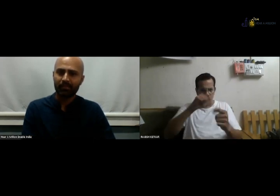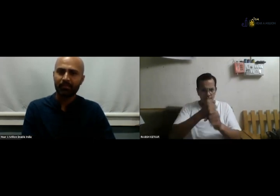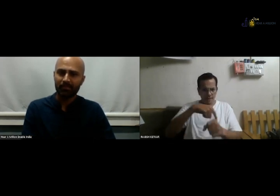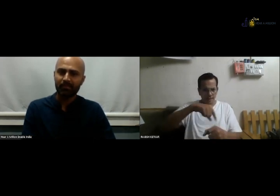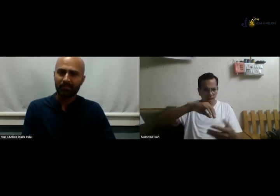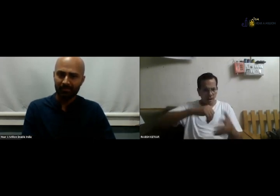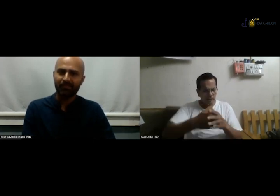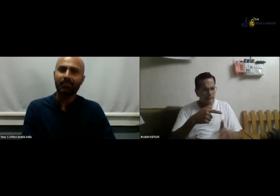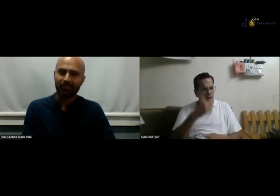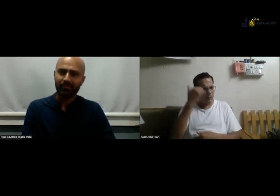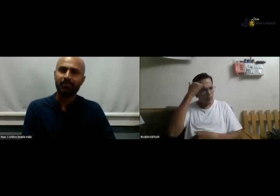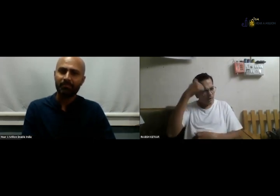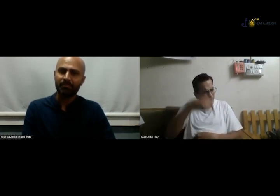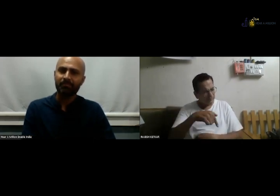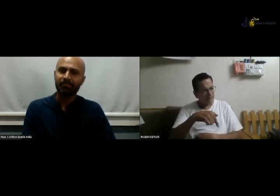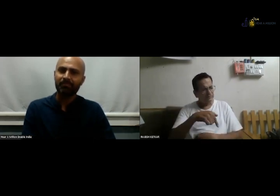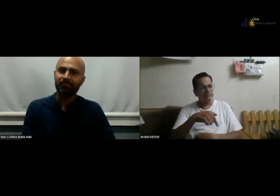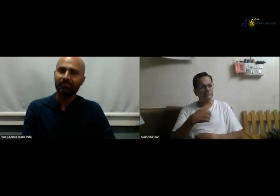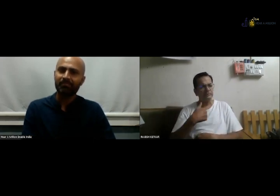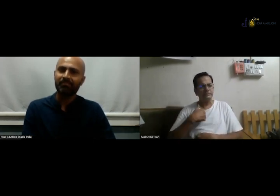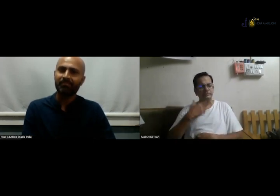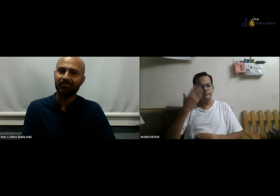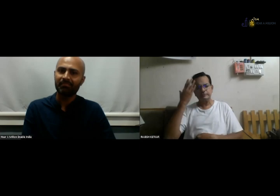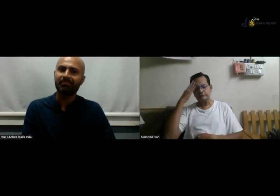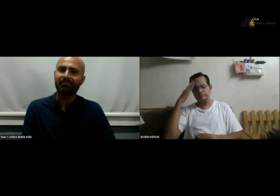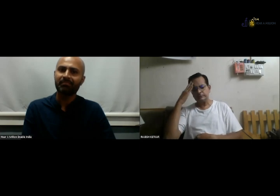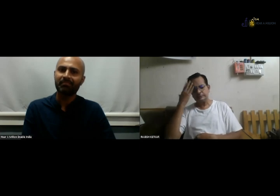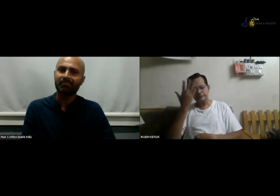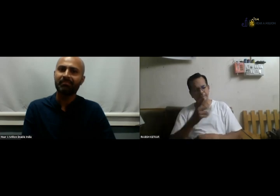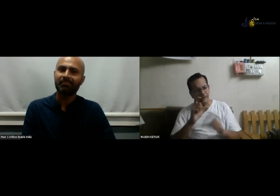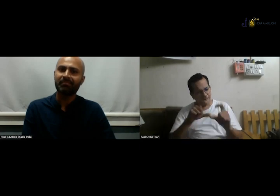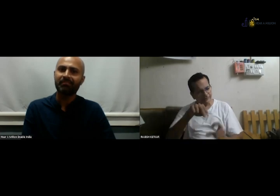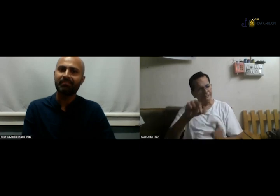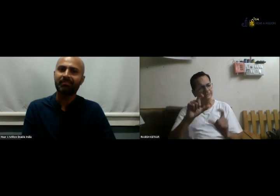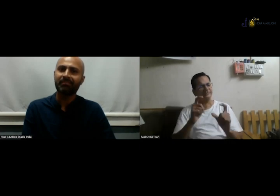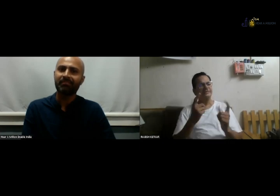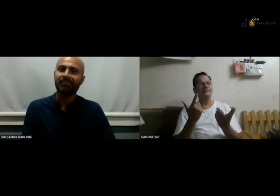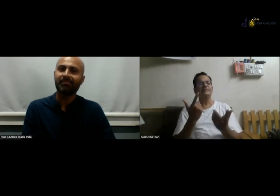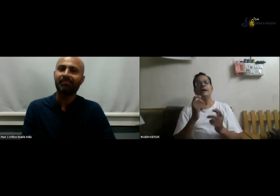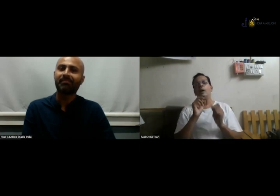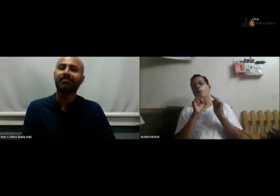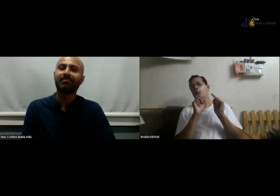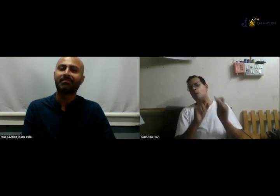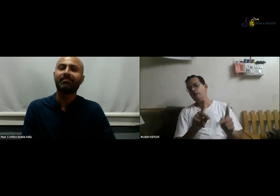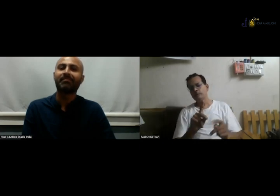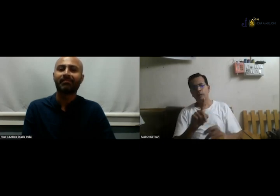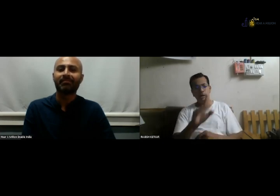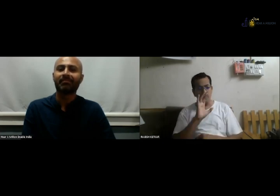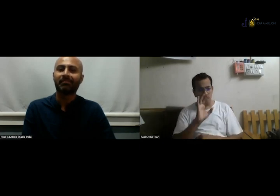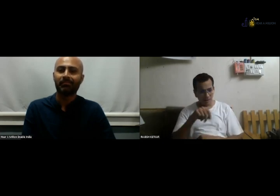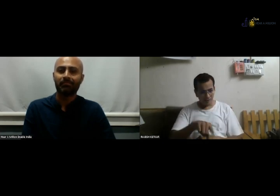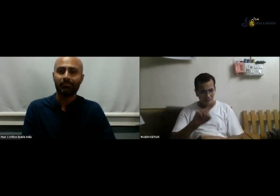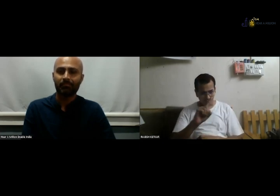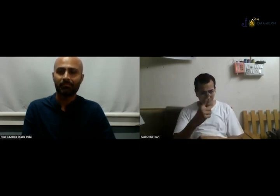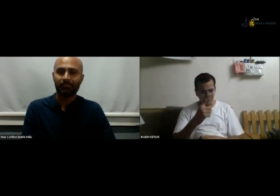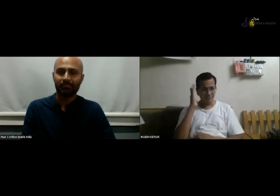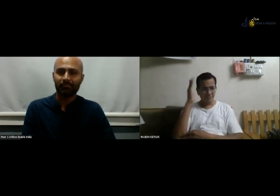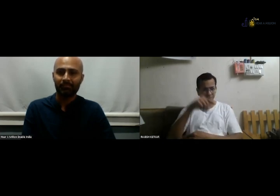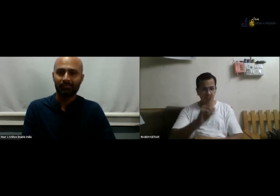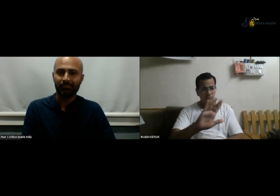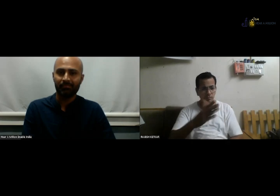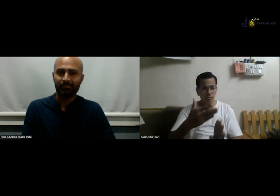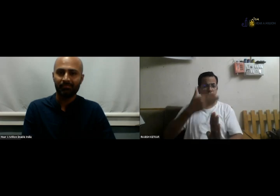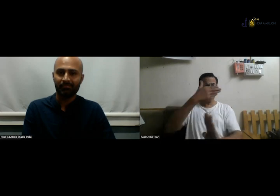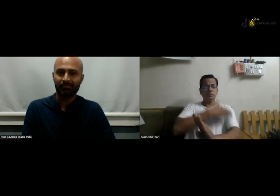she came at my home, she had a injury in her leg, and I was asking her that please